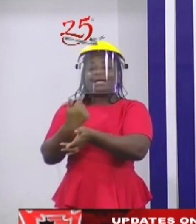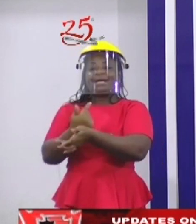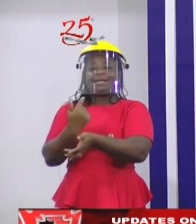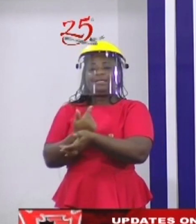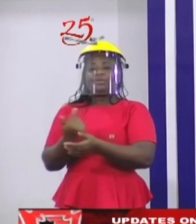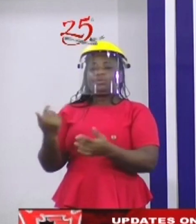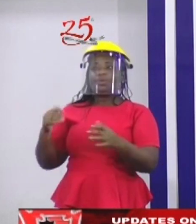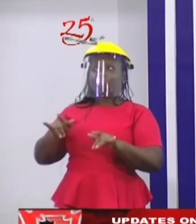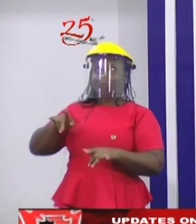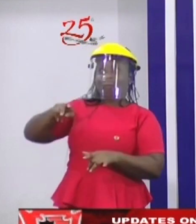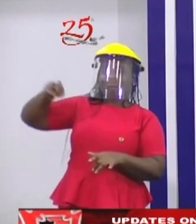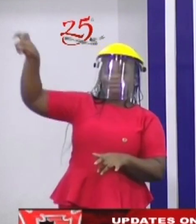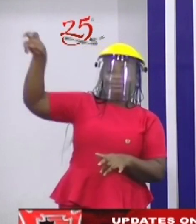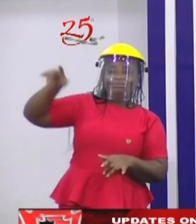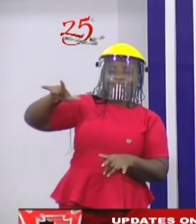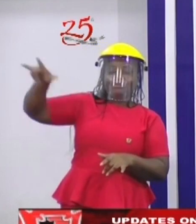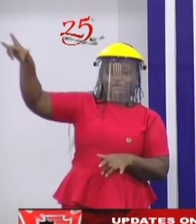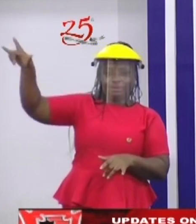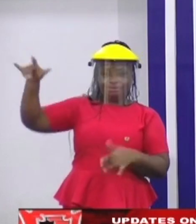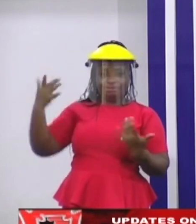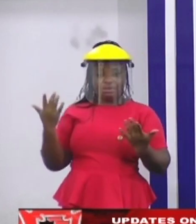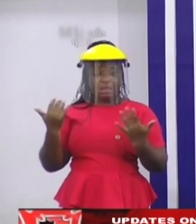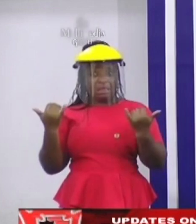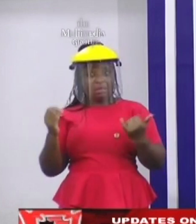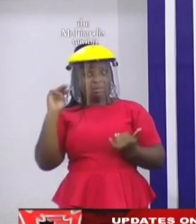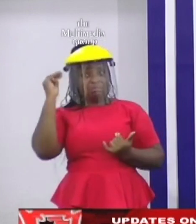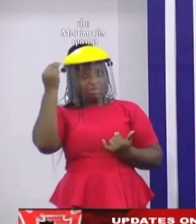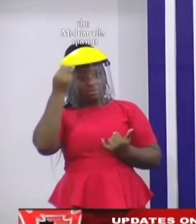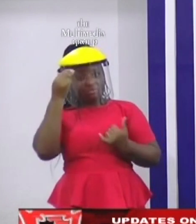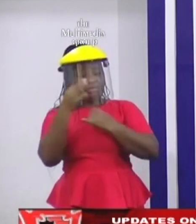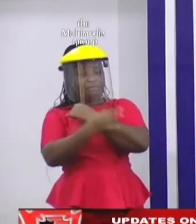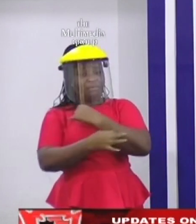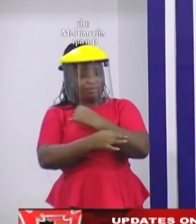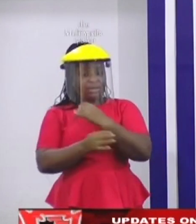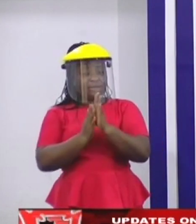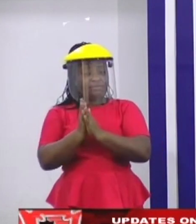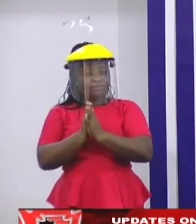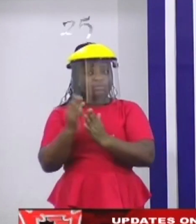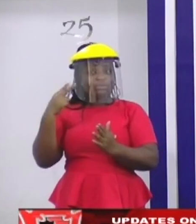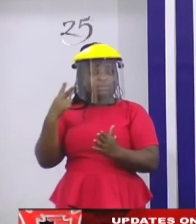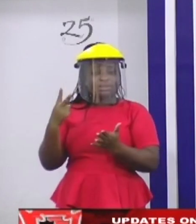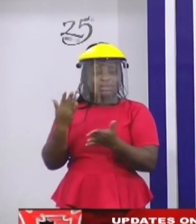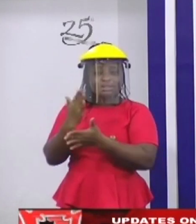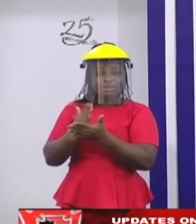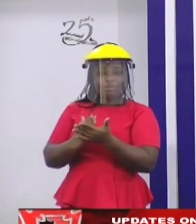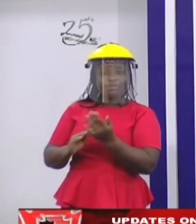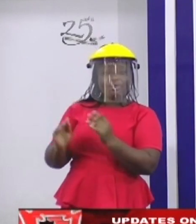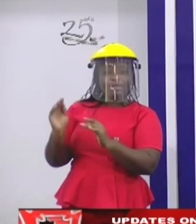Yes. So the Ministry for Foreign Affairs is still going through that exercise. I'm sure you've seen letters from some of the